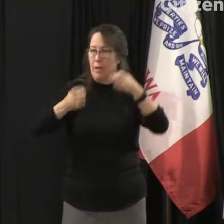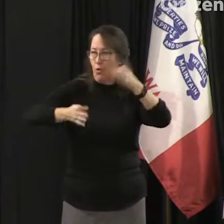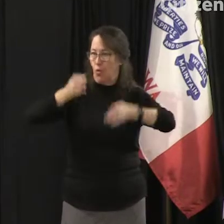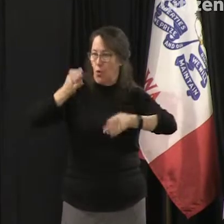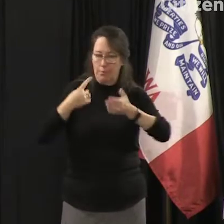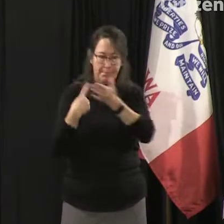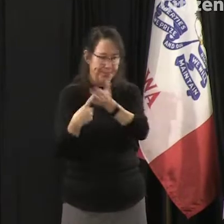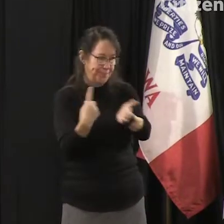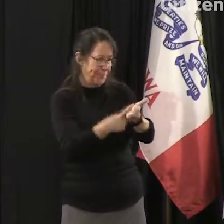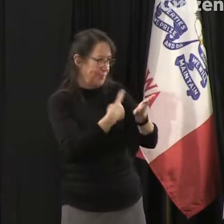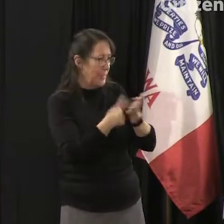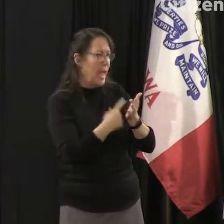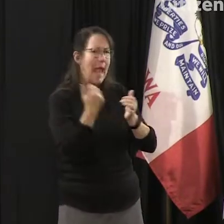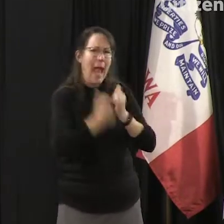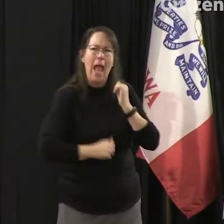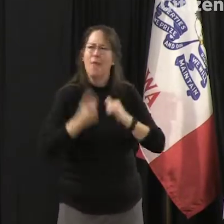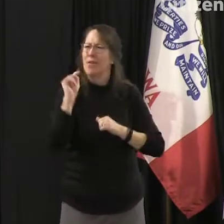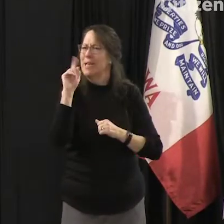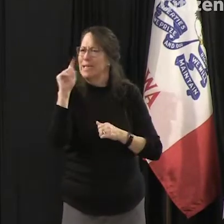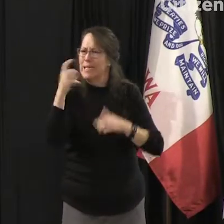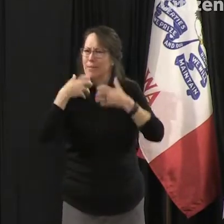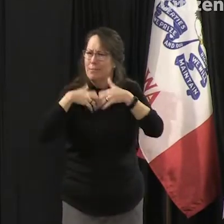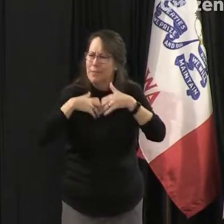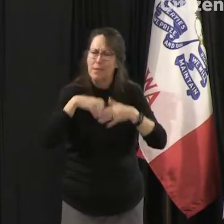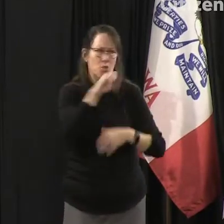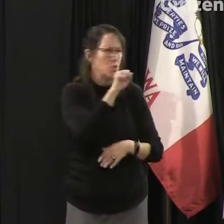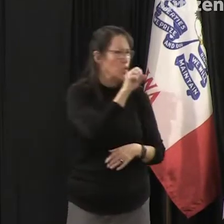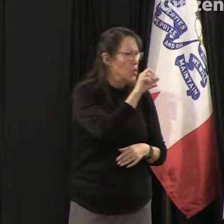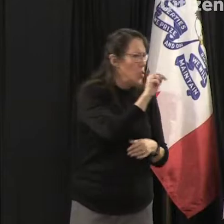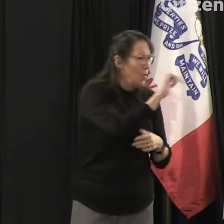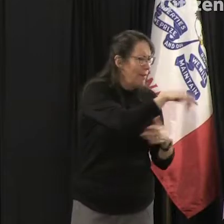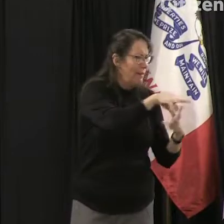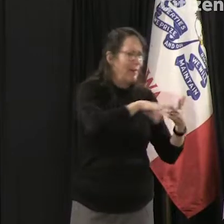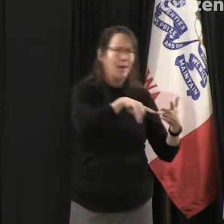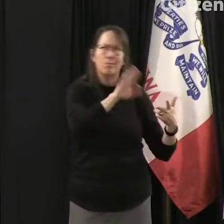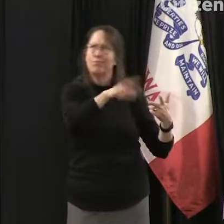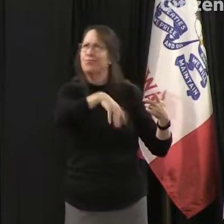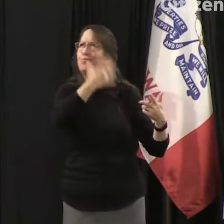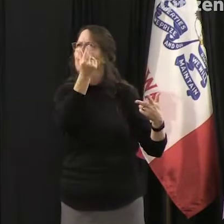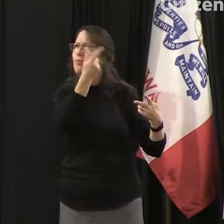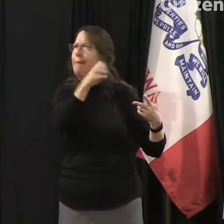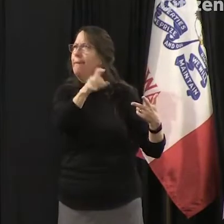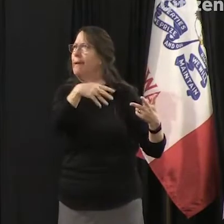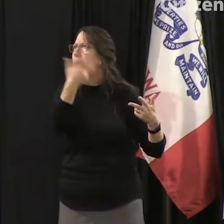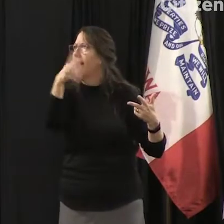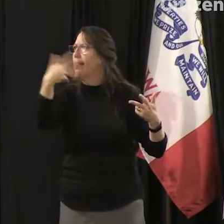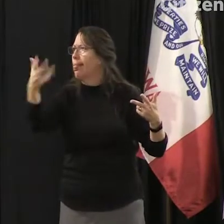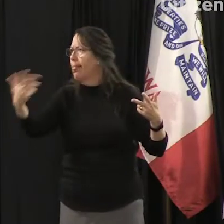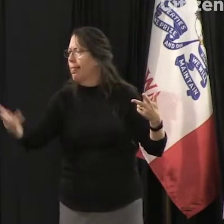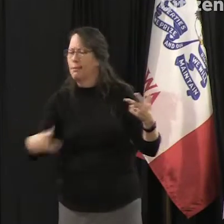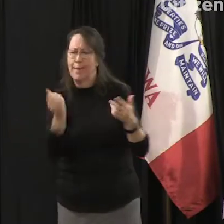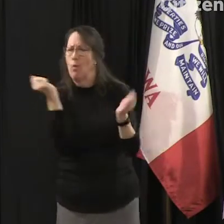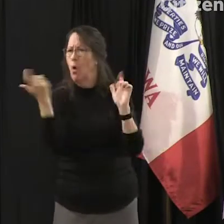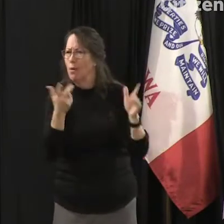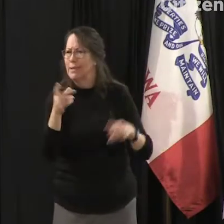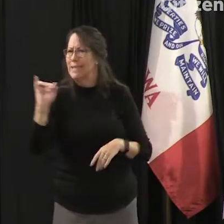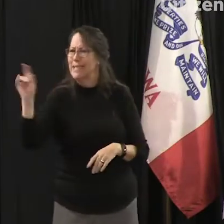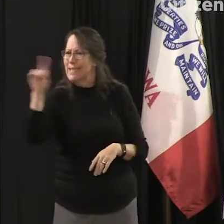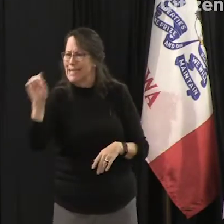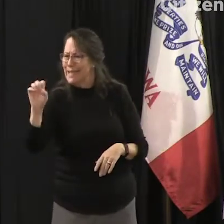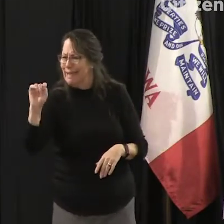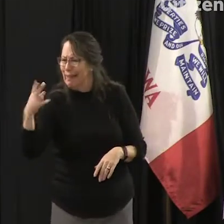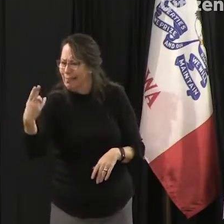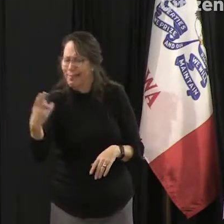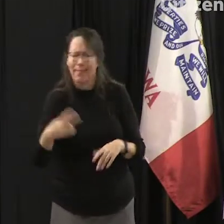on this. We had all the TV manufacturers, Sony and GE, I don't know, all of them were there, Zenith, I